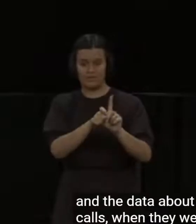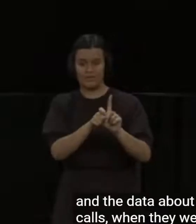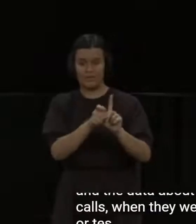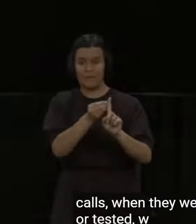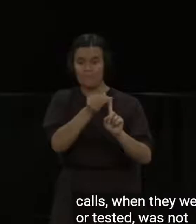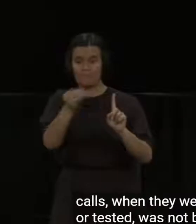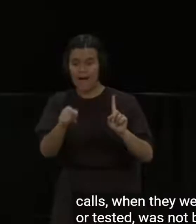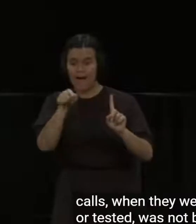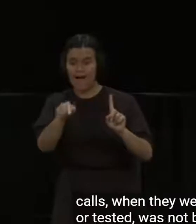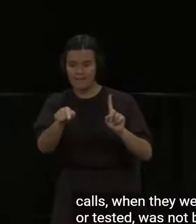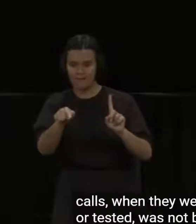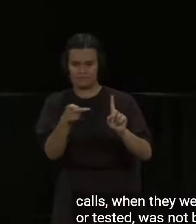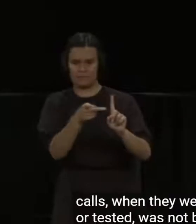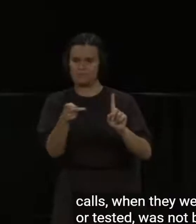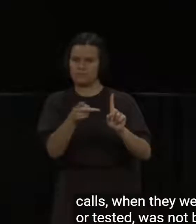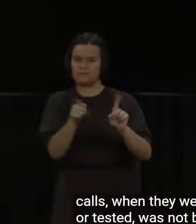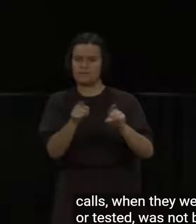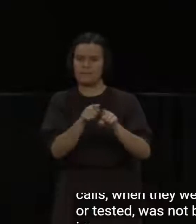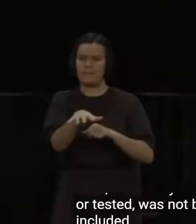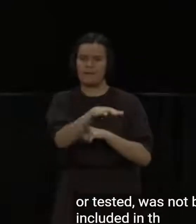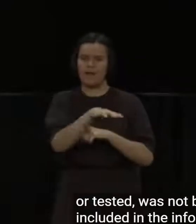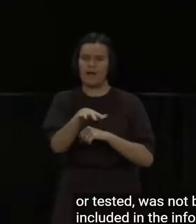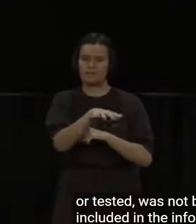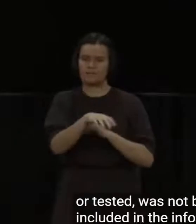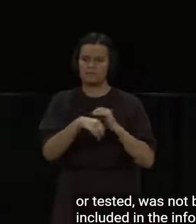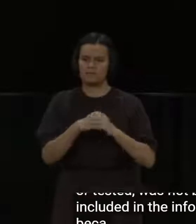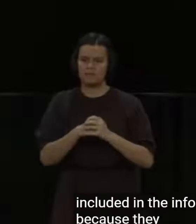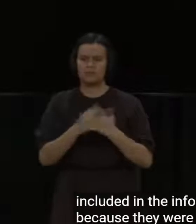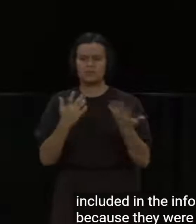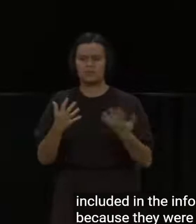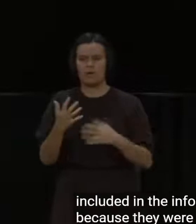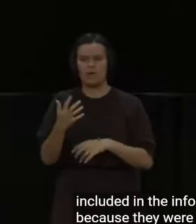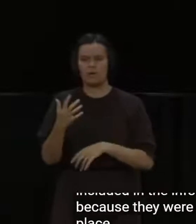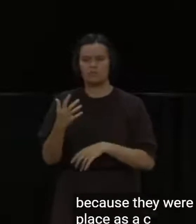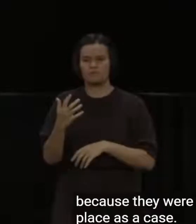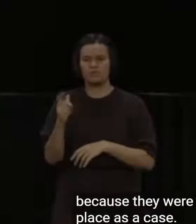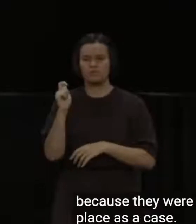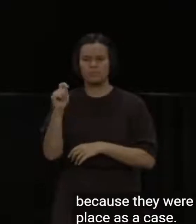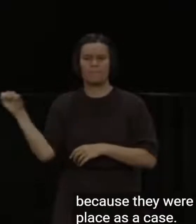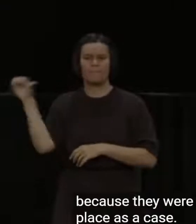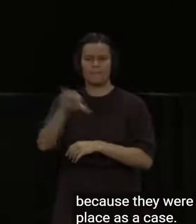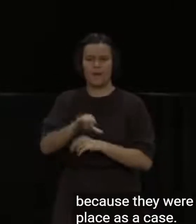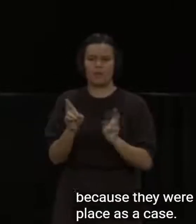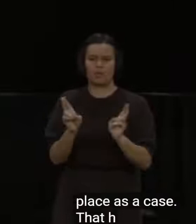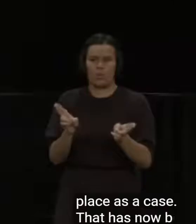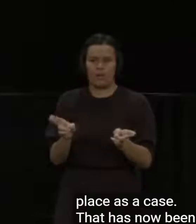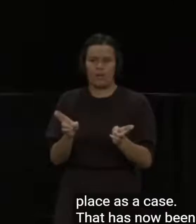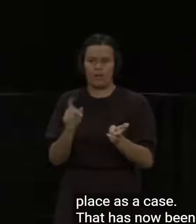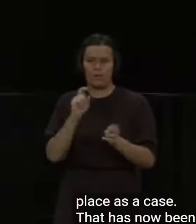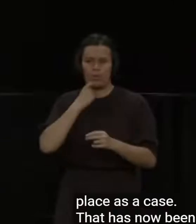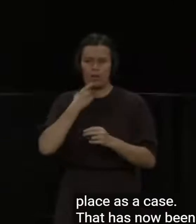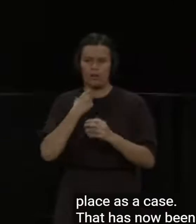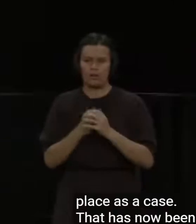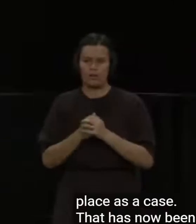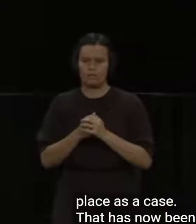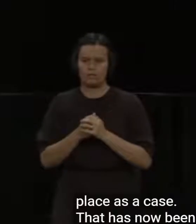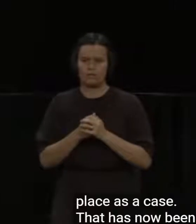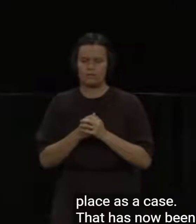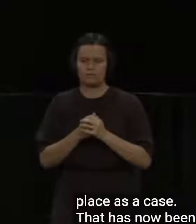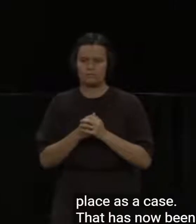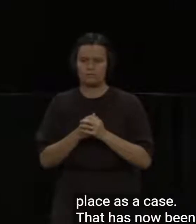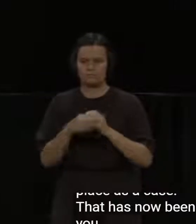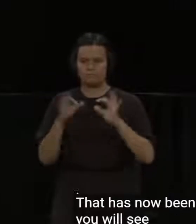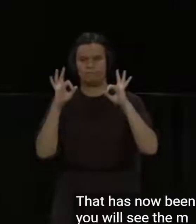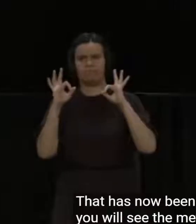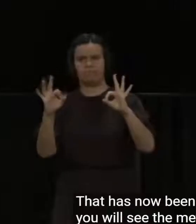been corrected, so you will see the metrics come back up to where we would expect them and want them to be. That is, we're wanting, of course, all cases to be contacted within